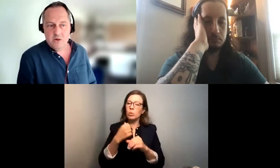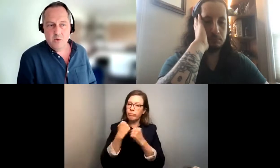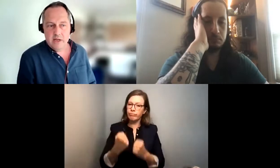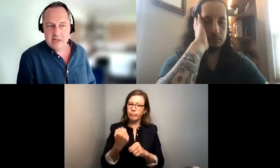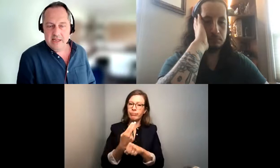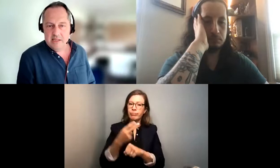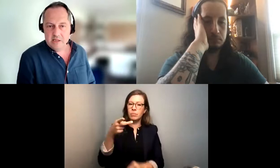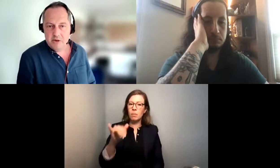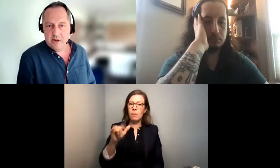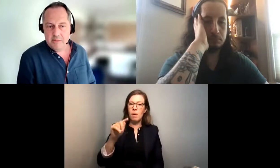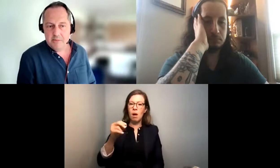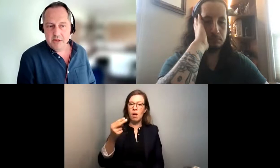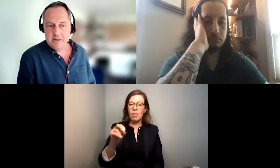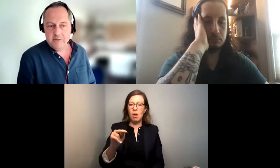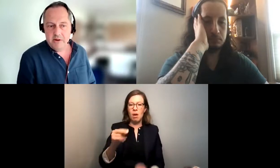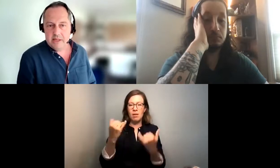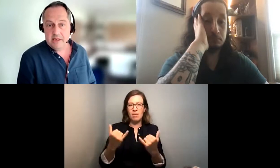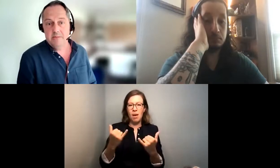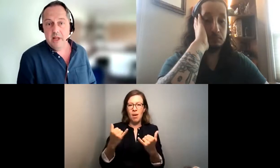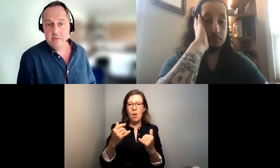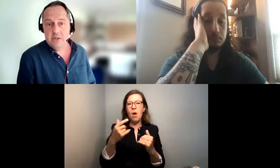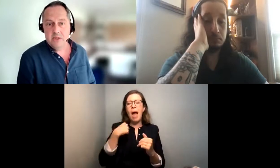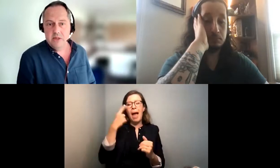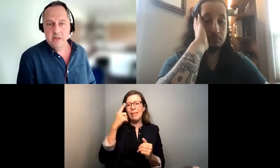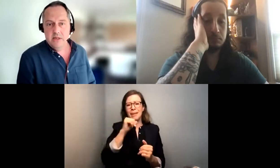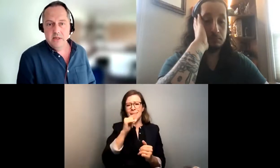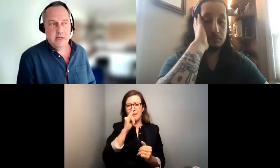it's not quite as elitist programming. Python's a very accessible